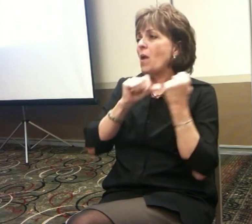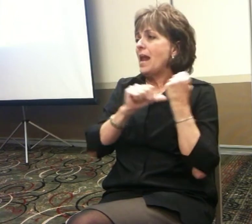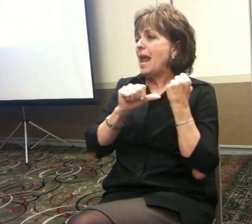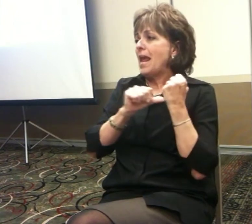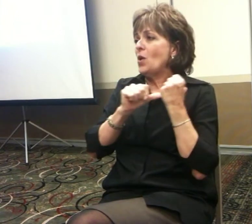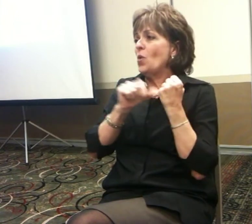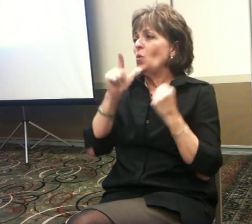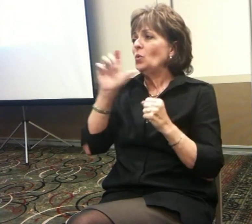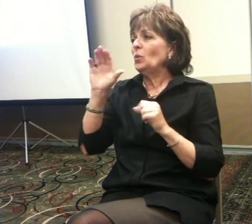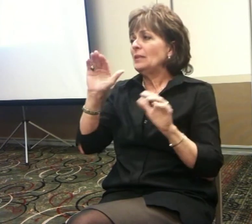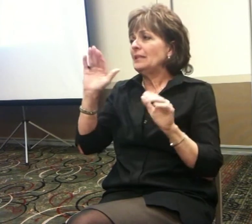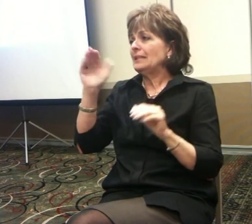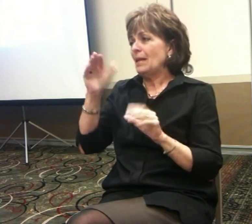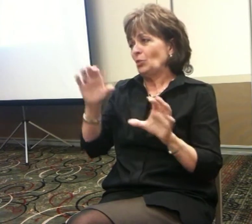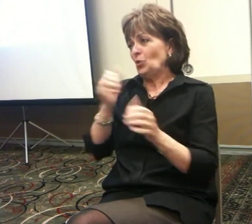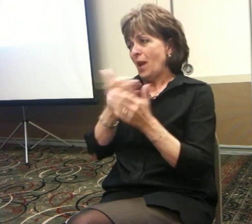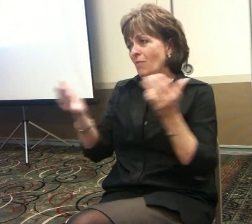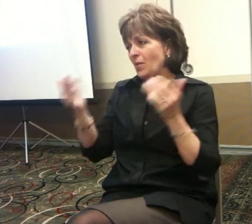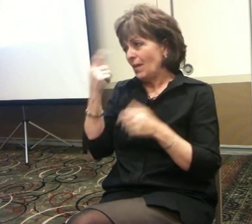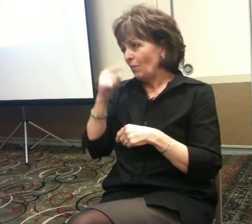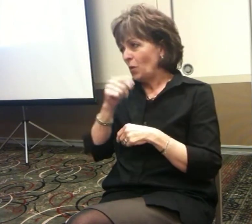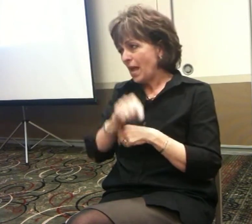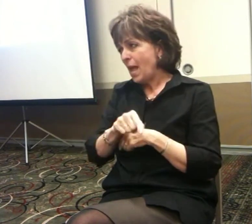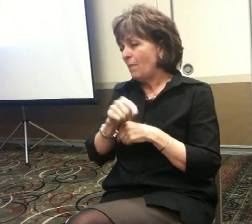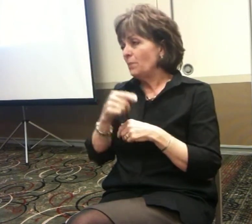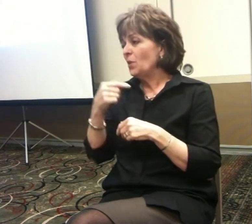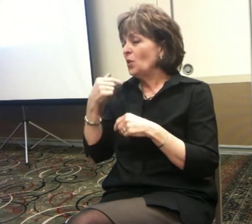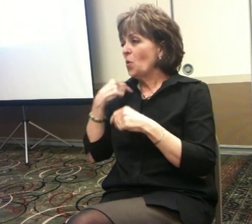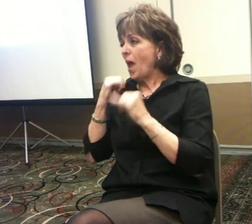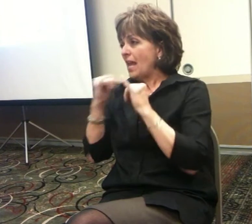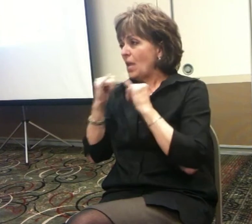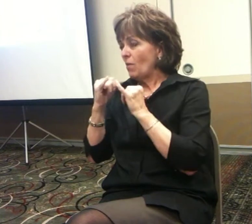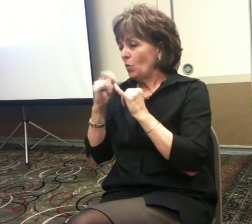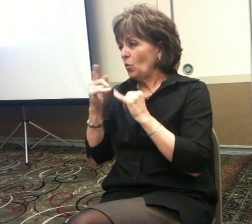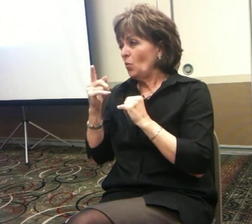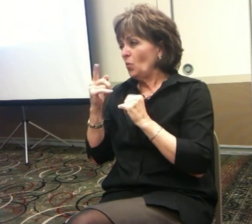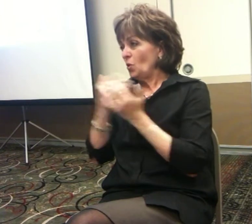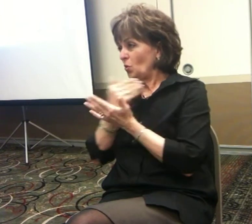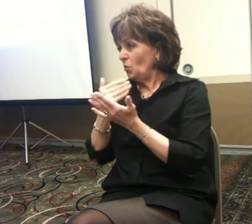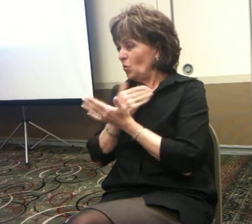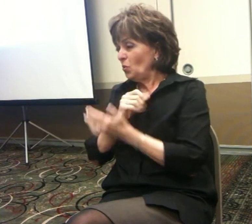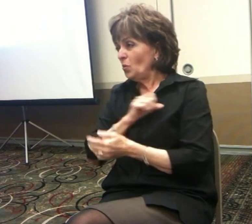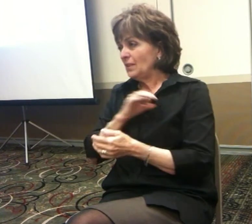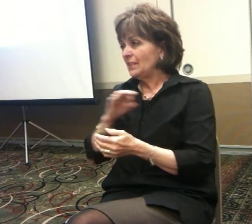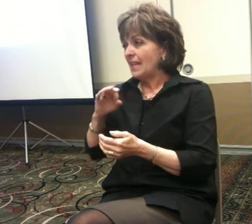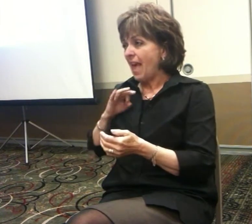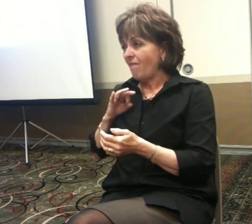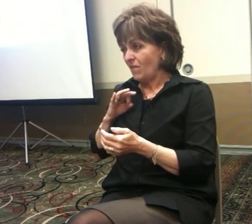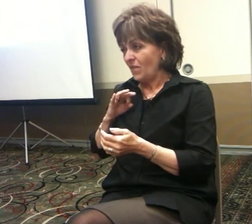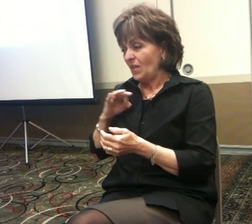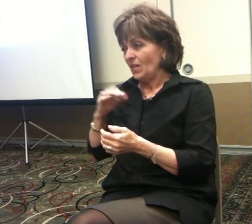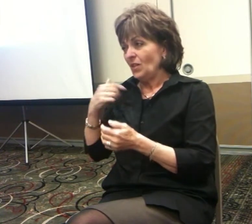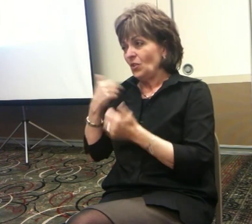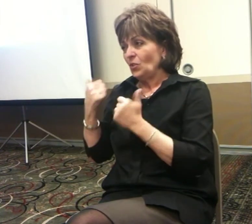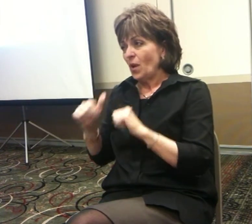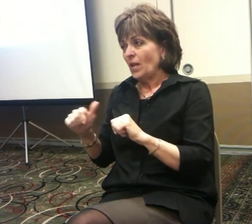him. So, do I interview the new staff? Do I try to think that